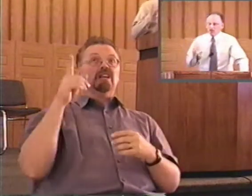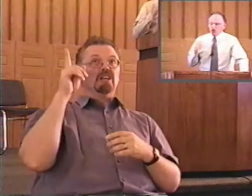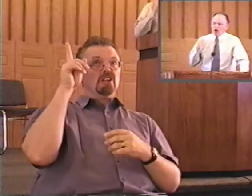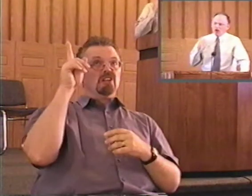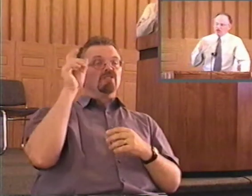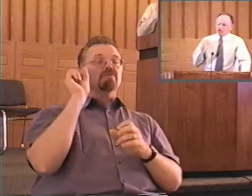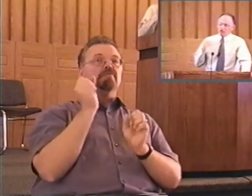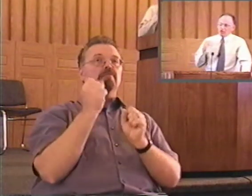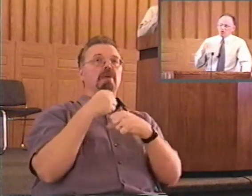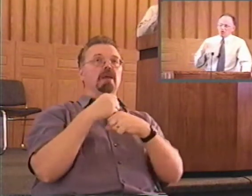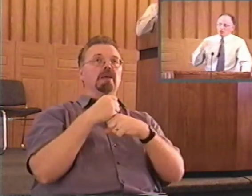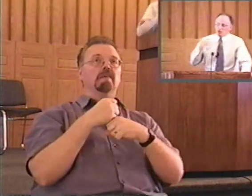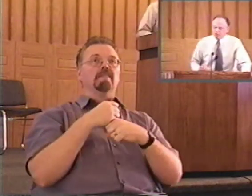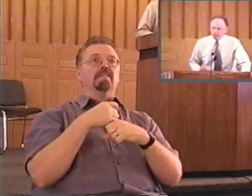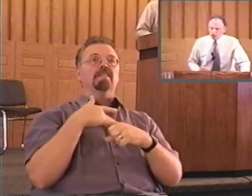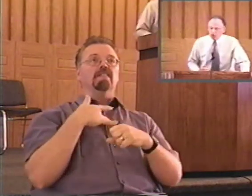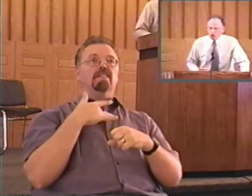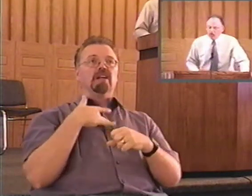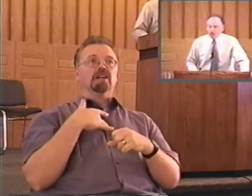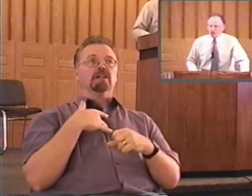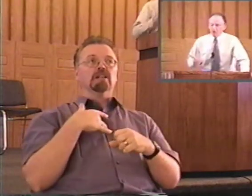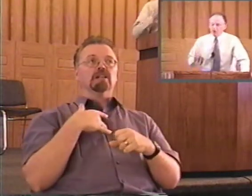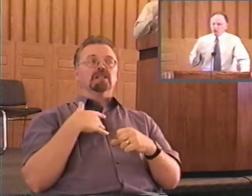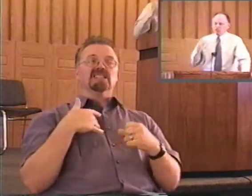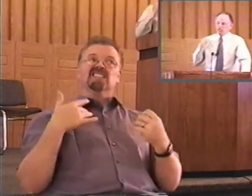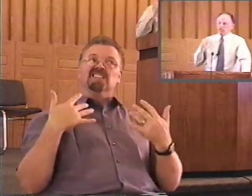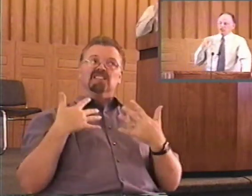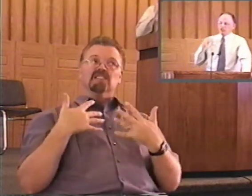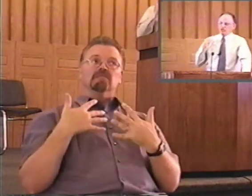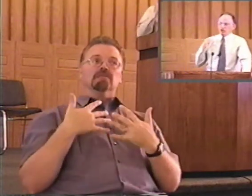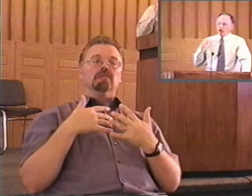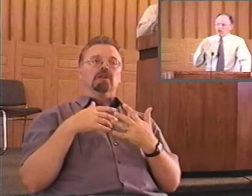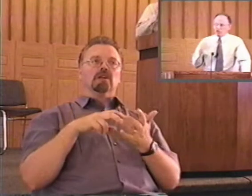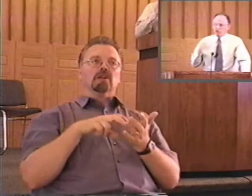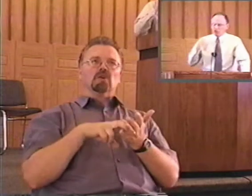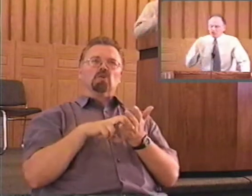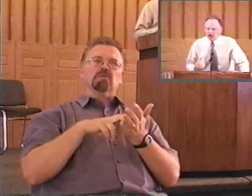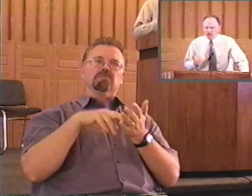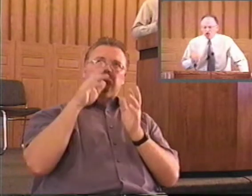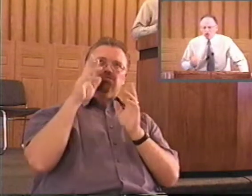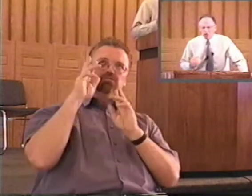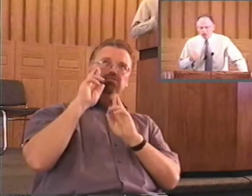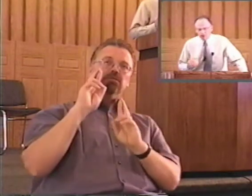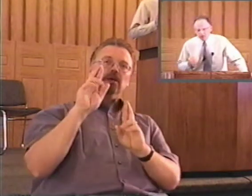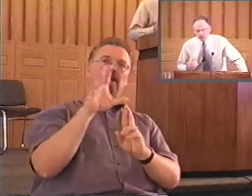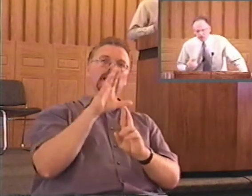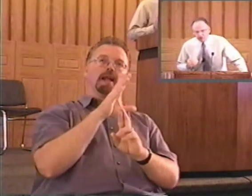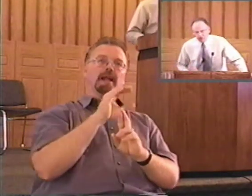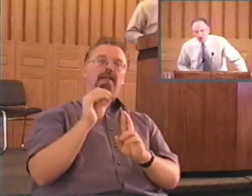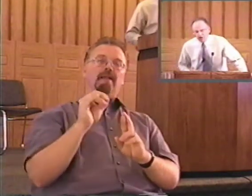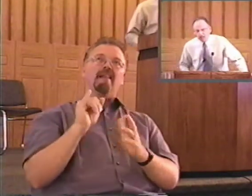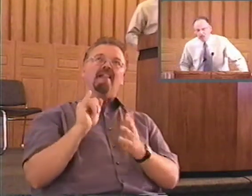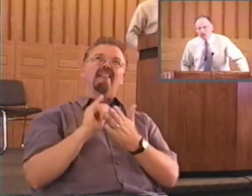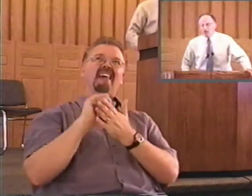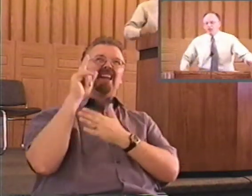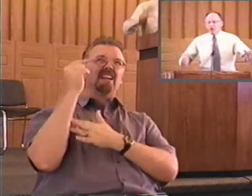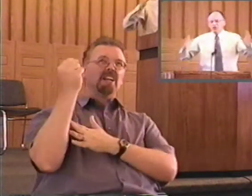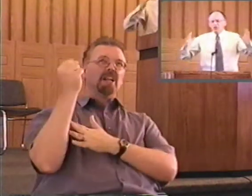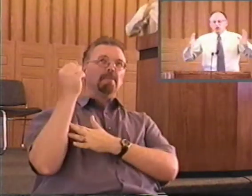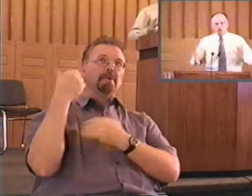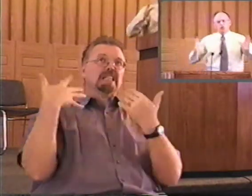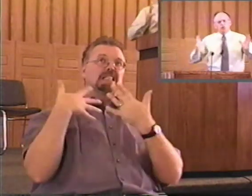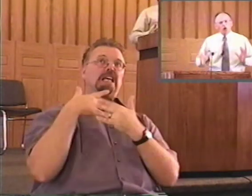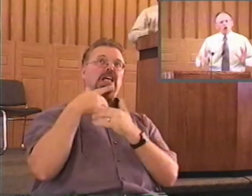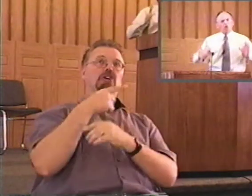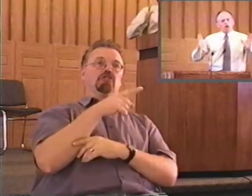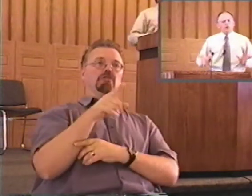tremble, and God doesn't unnerve you, and there isn't a sense that God scares you in some way,